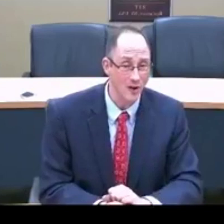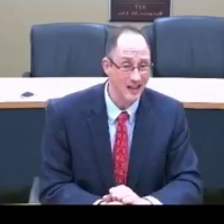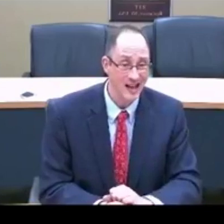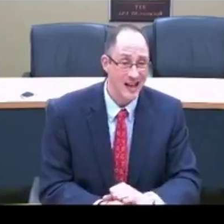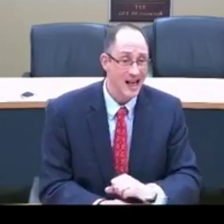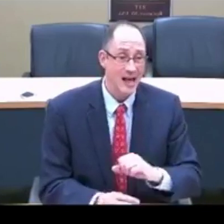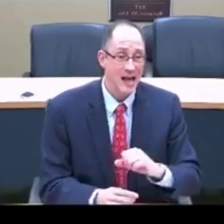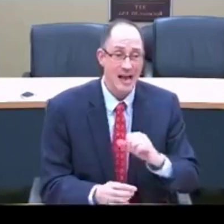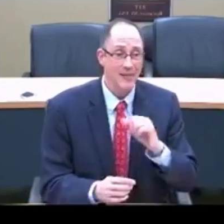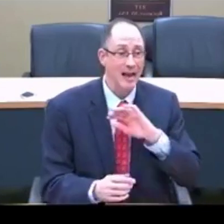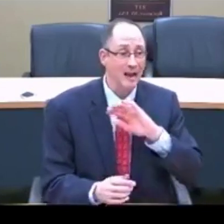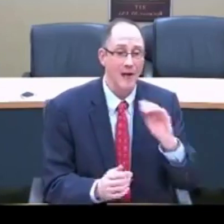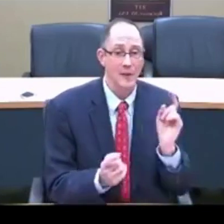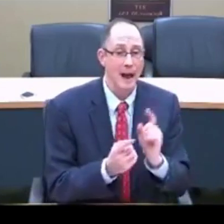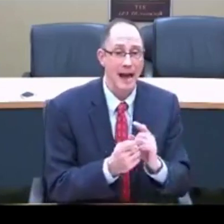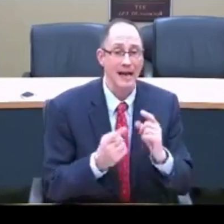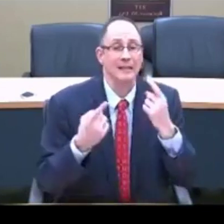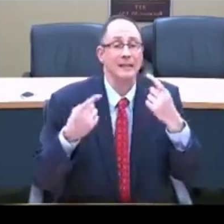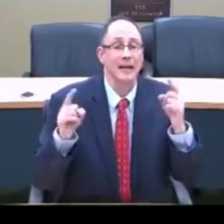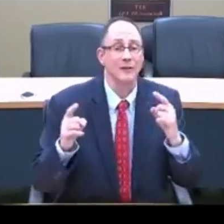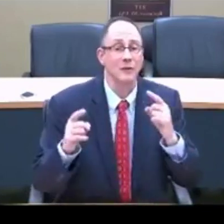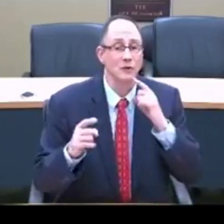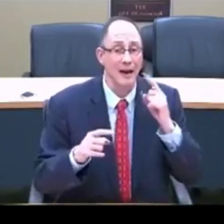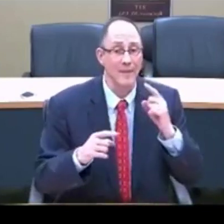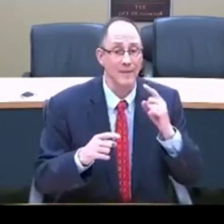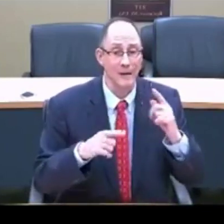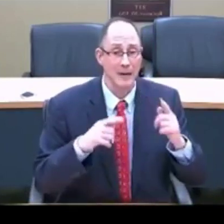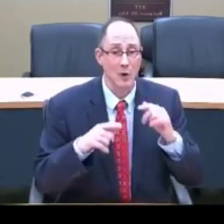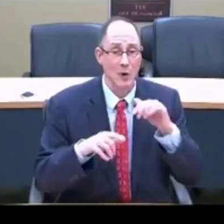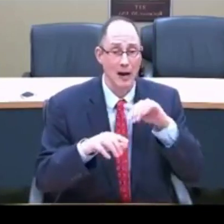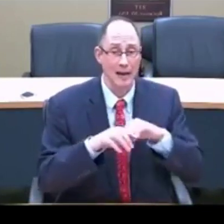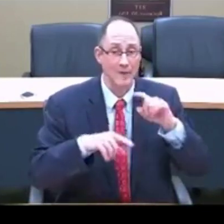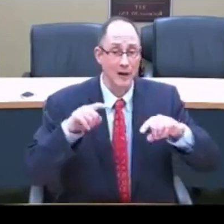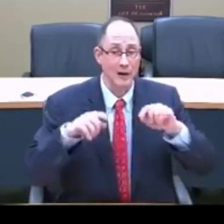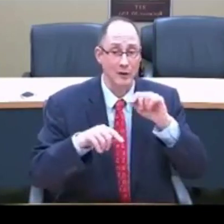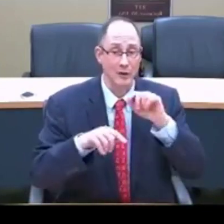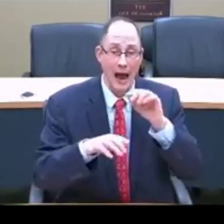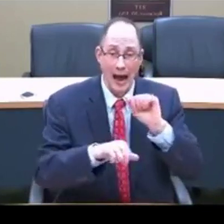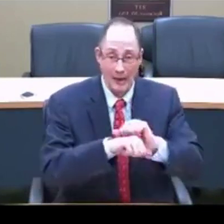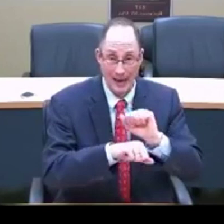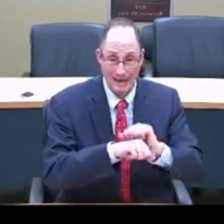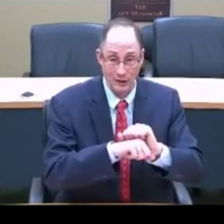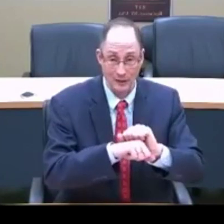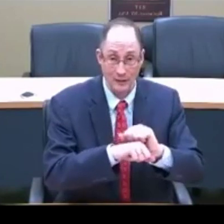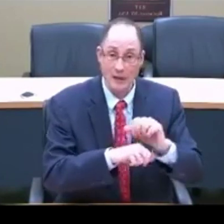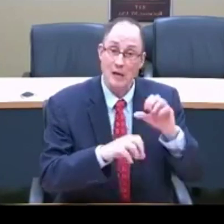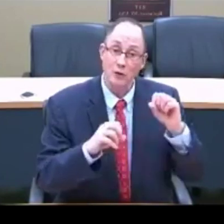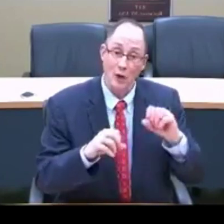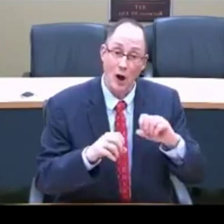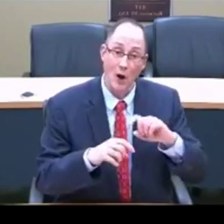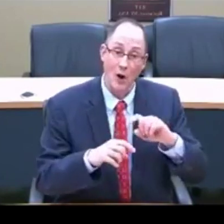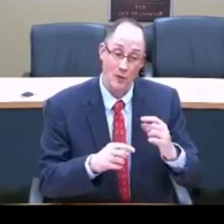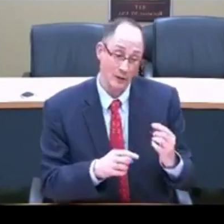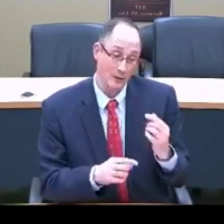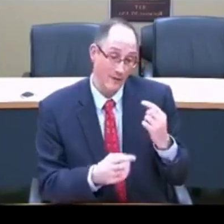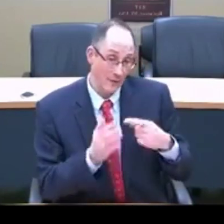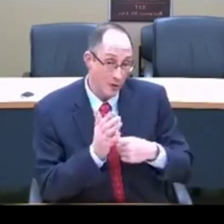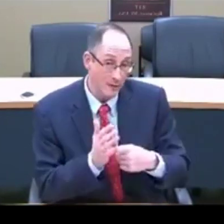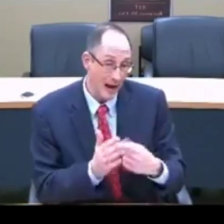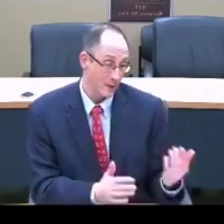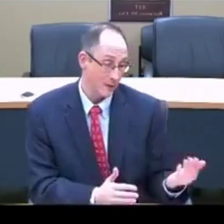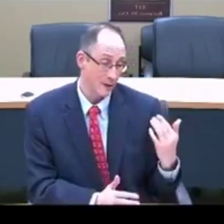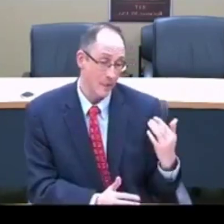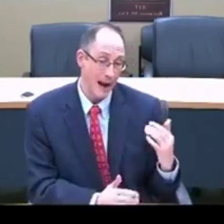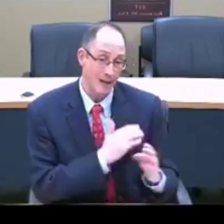old, they never met a successful deaf people in the various occupations. So, for